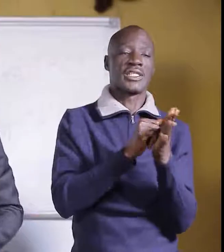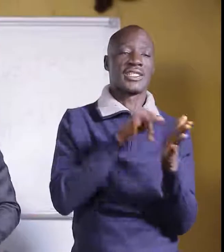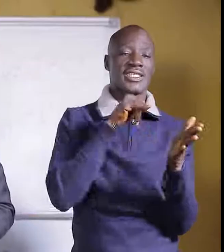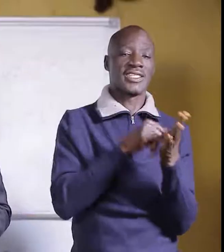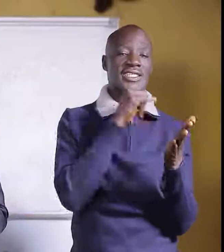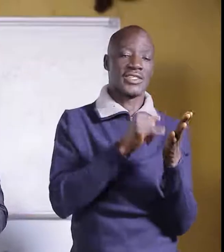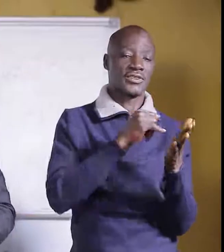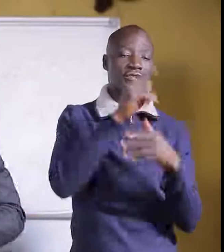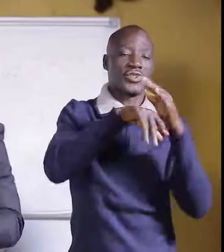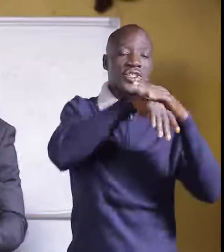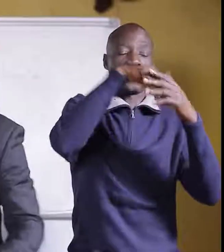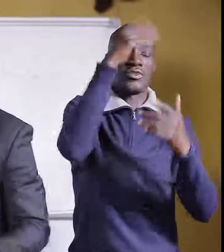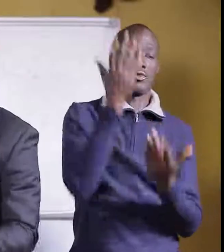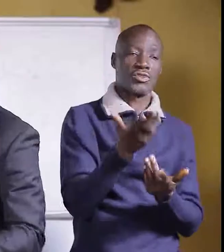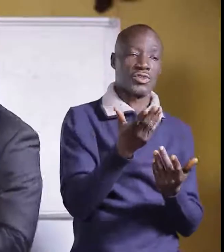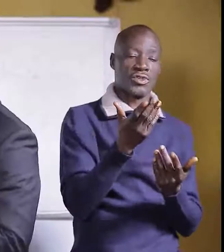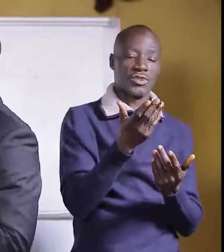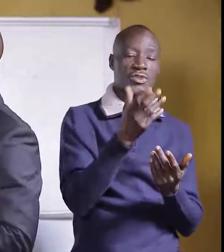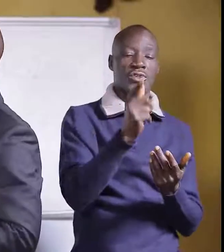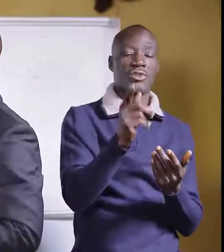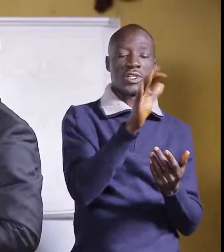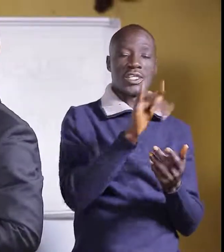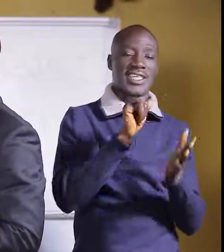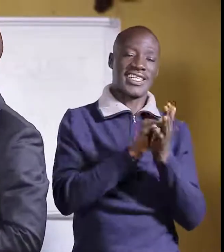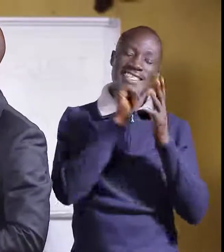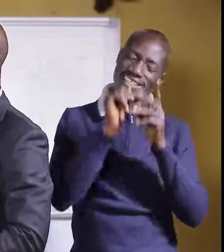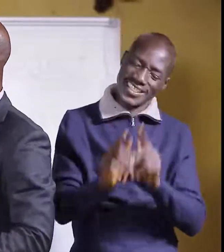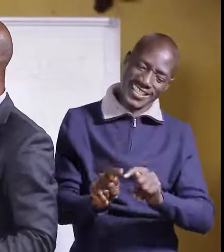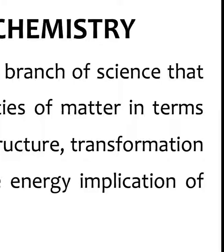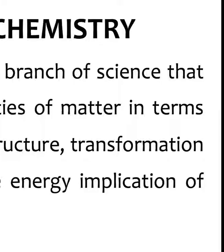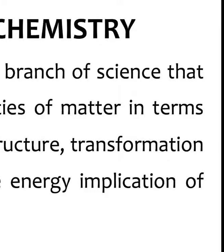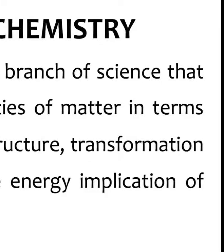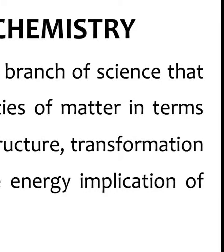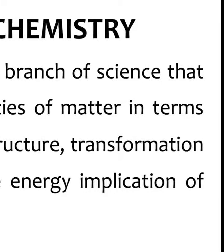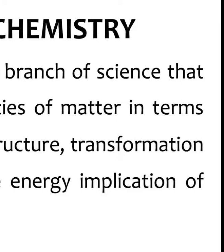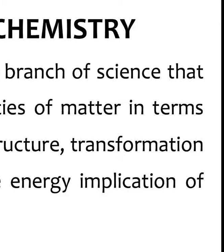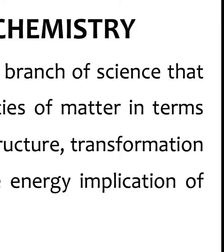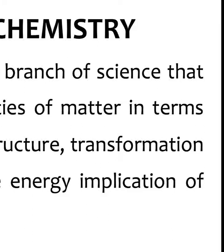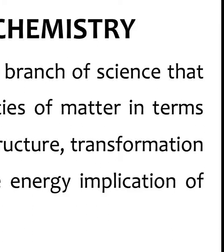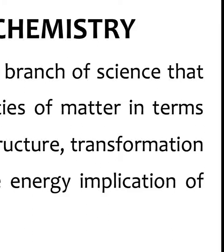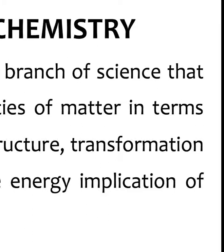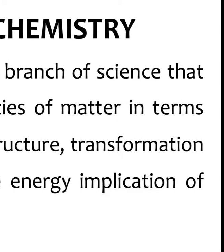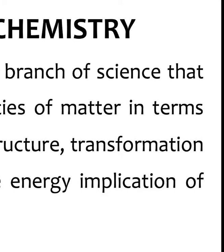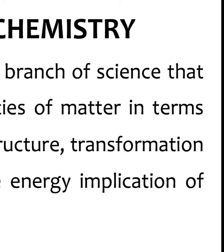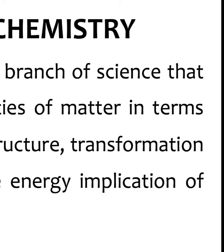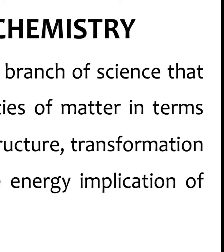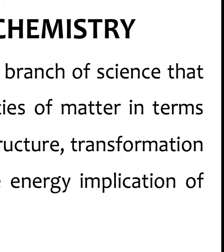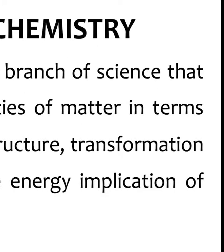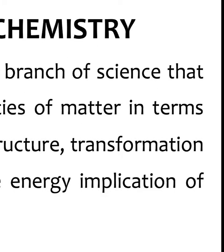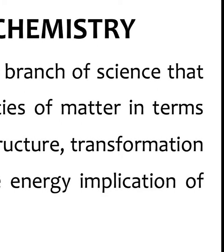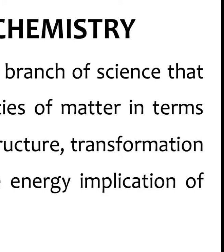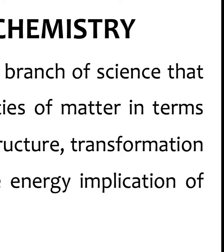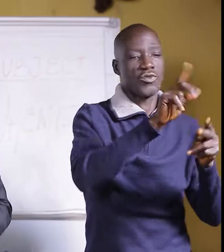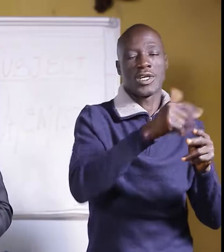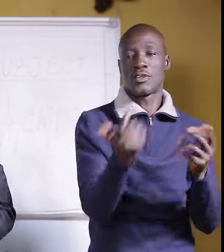vaporizes into gas. So there is transformation in this matter. Then, of course, there is interaction, how matter interacts with one